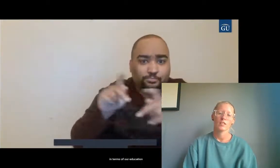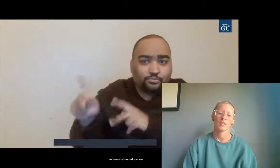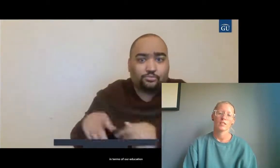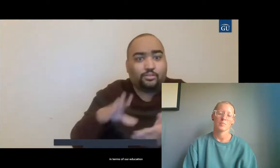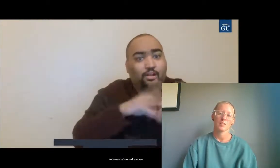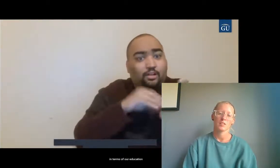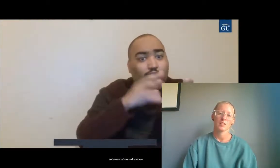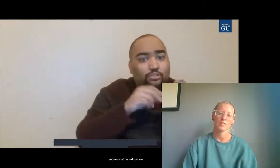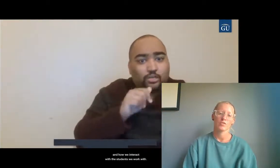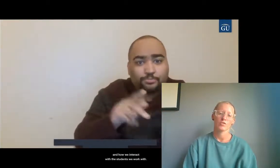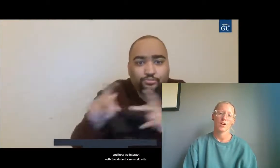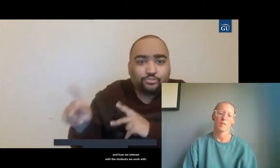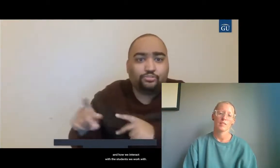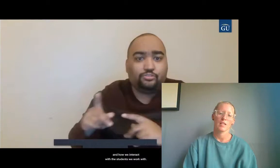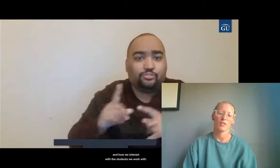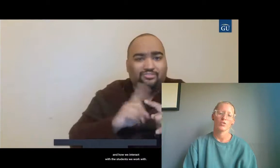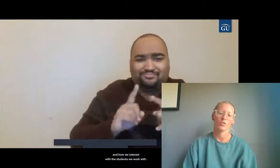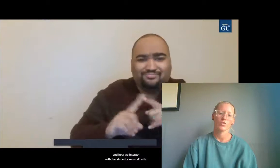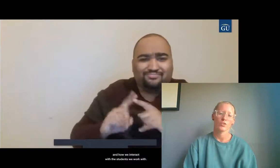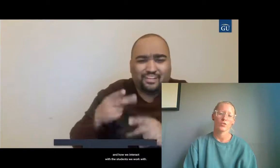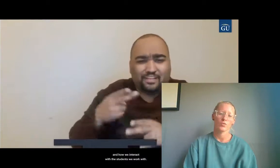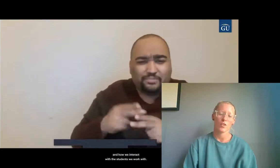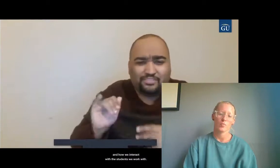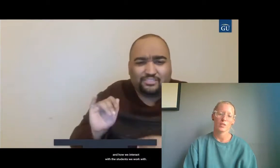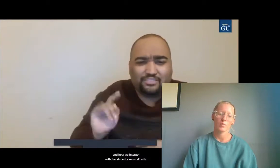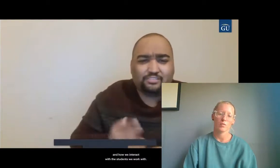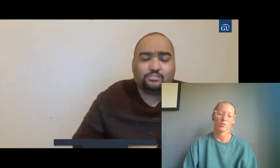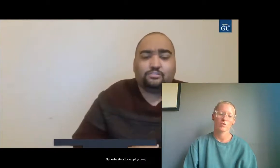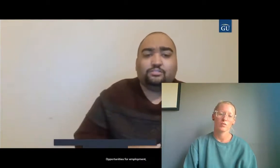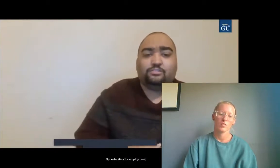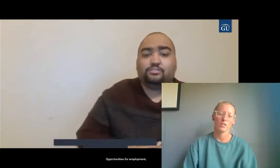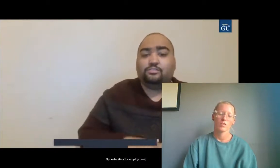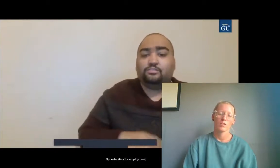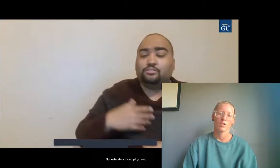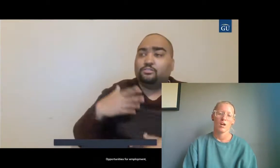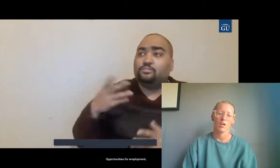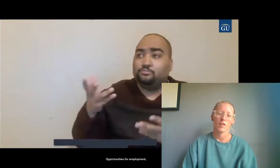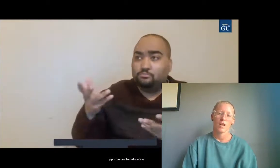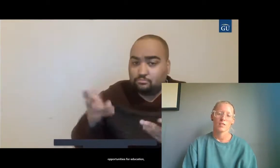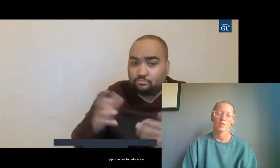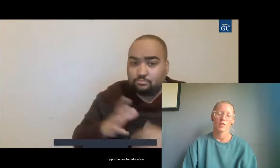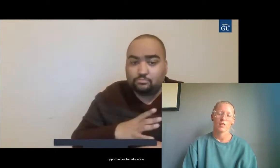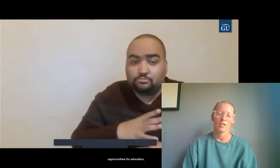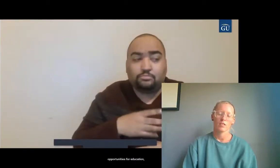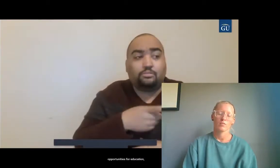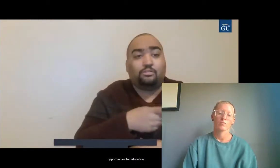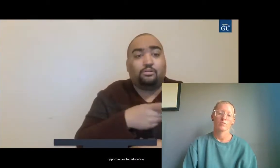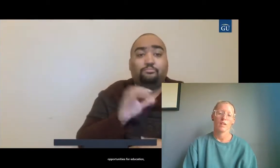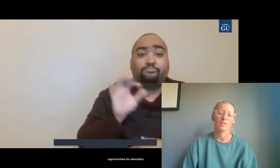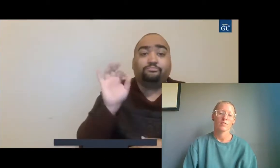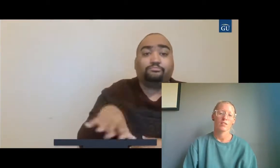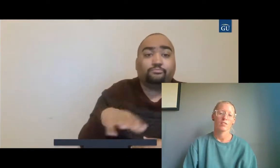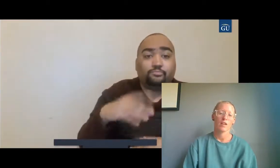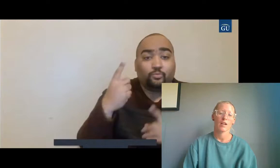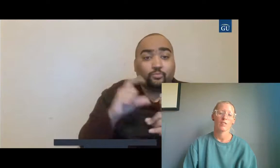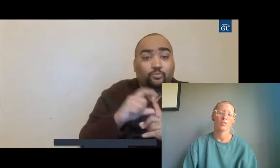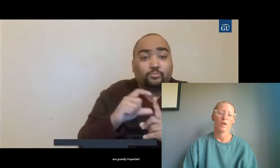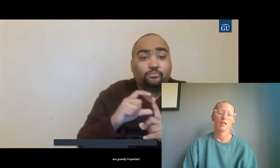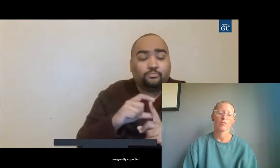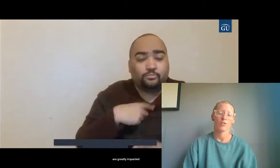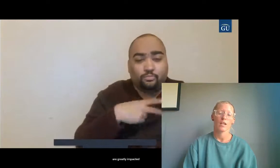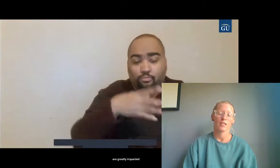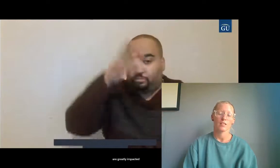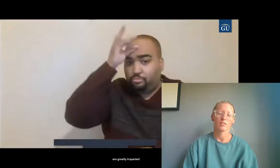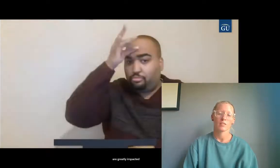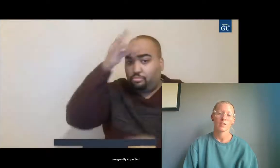education and acceptance of different jobs and how to learn with other people. All that has